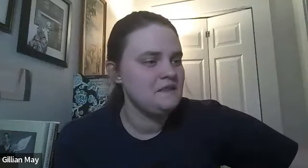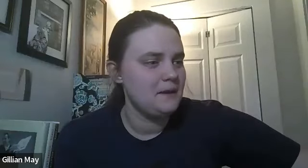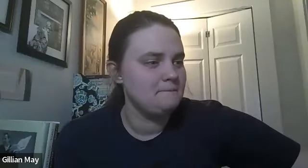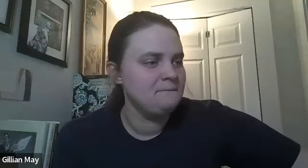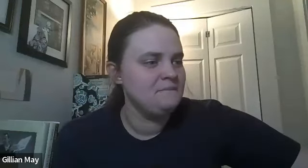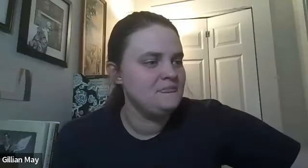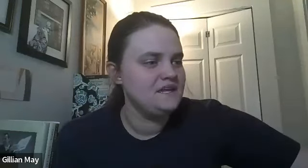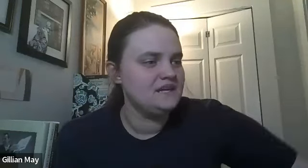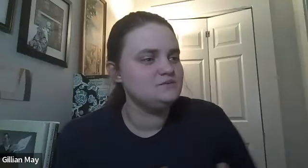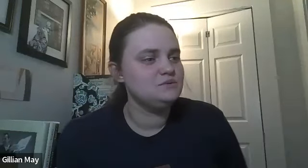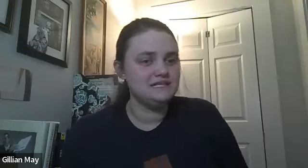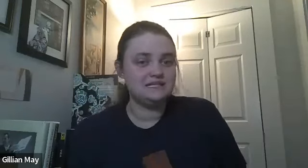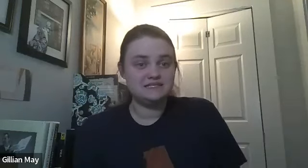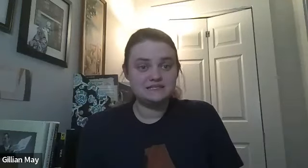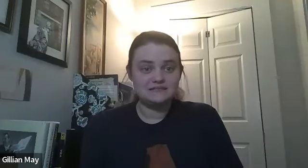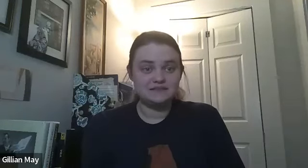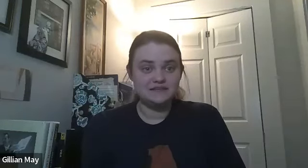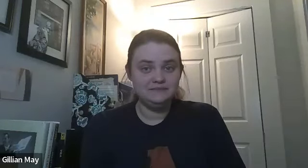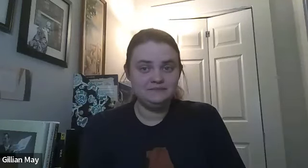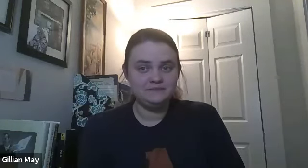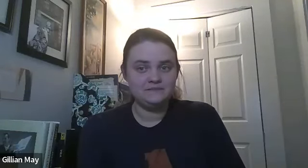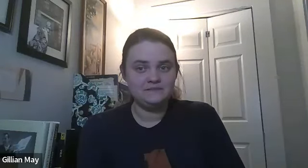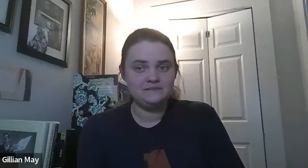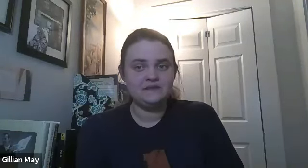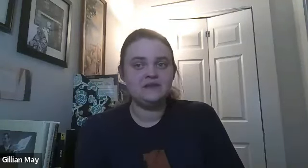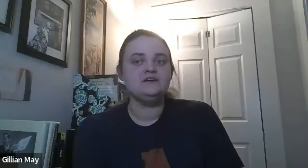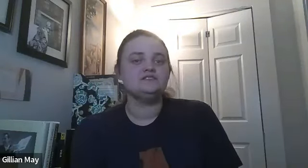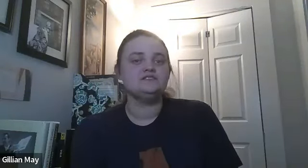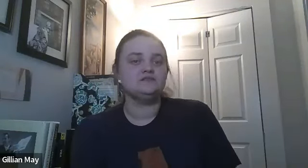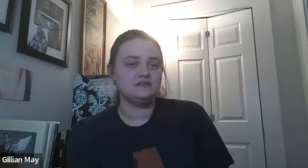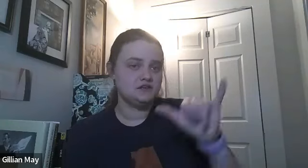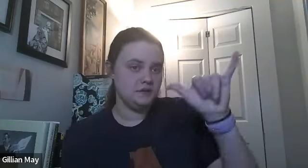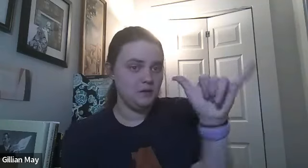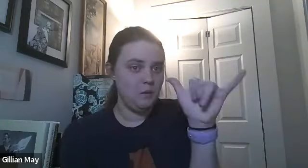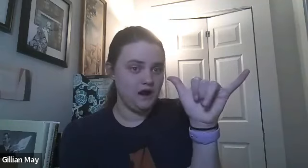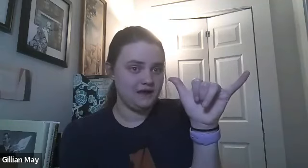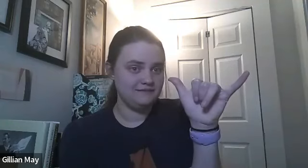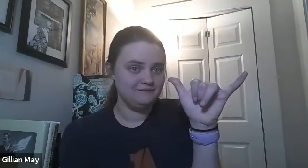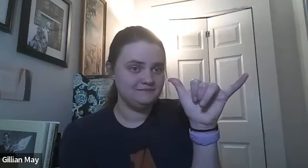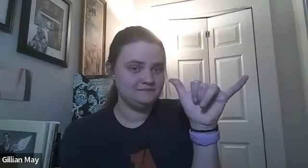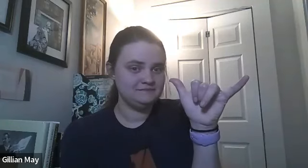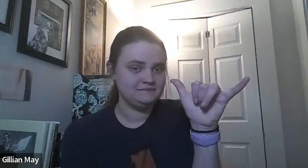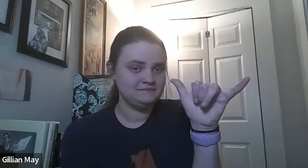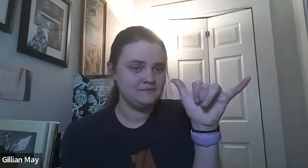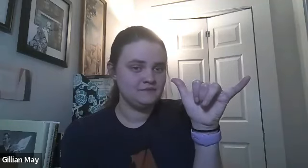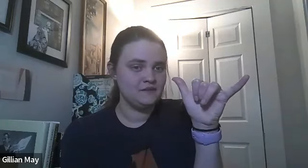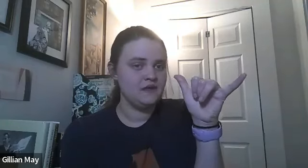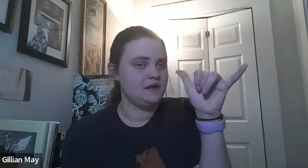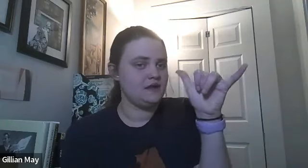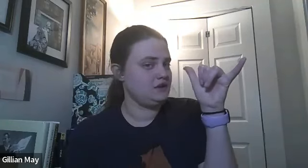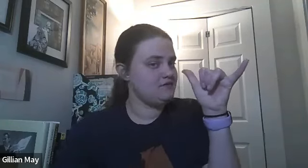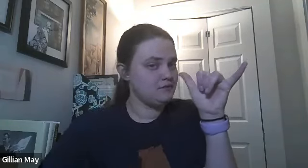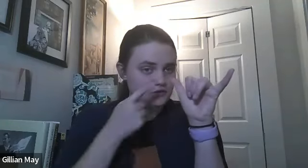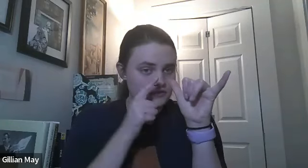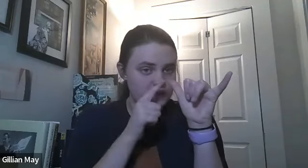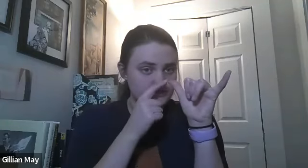Okay, the next one is silly. Silly is going to be a Y. You're going to have it with your thumb